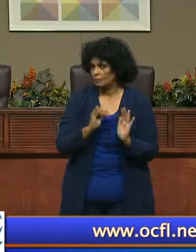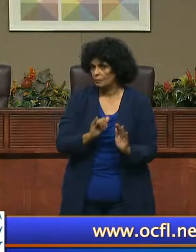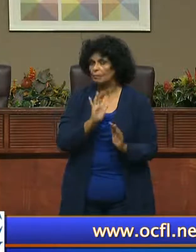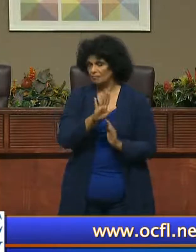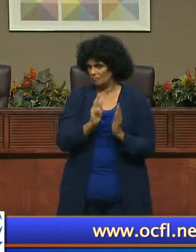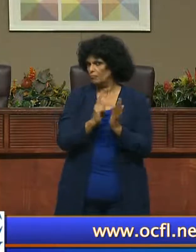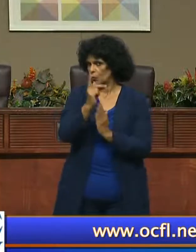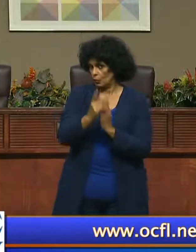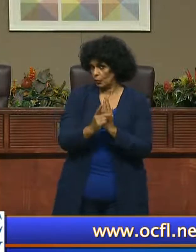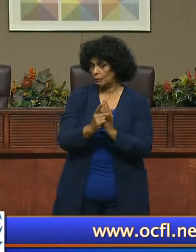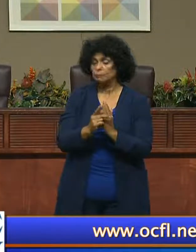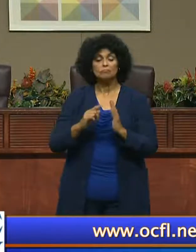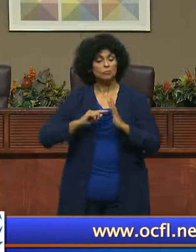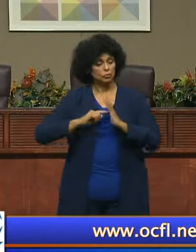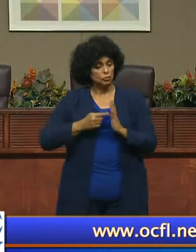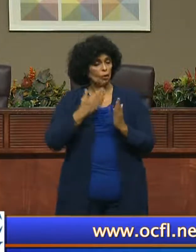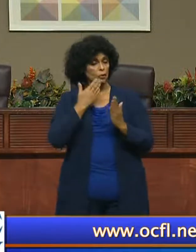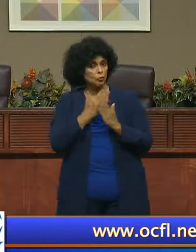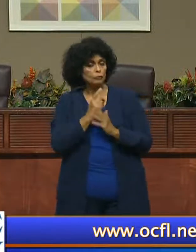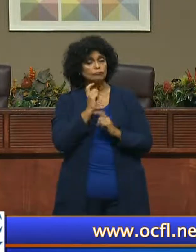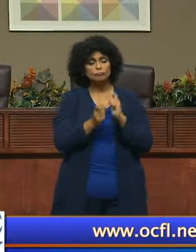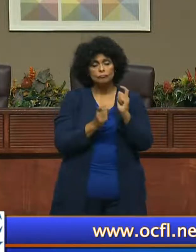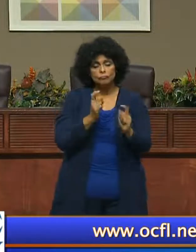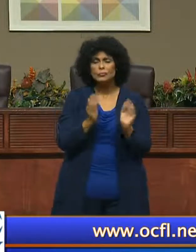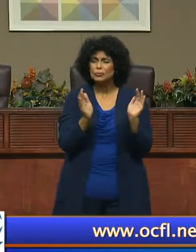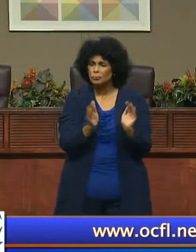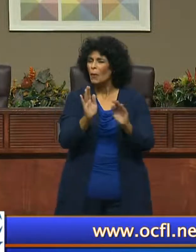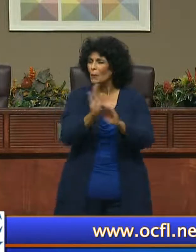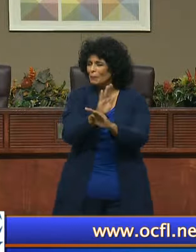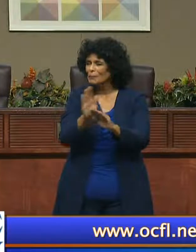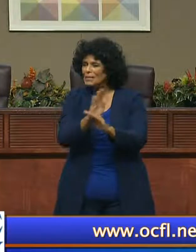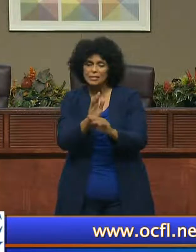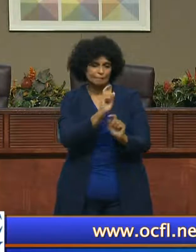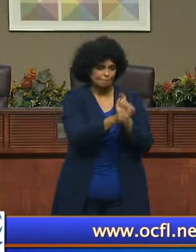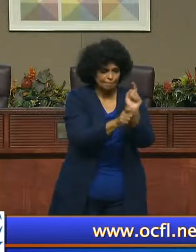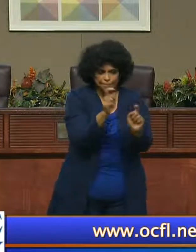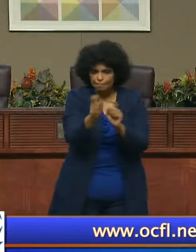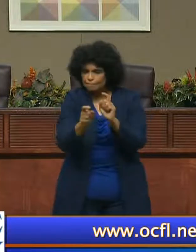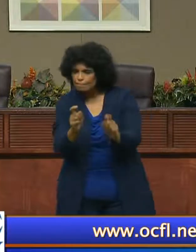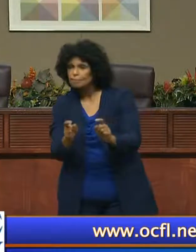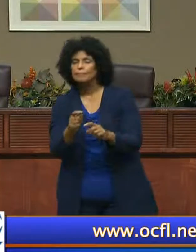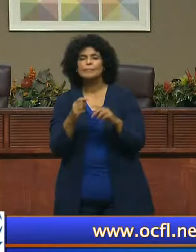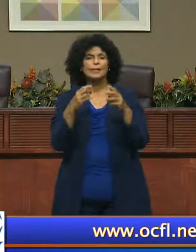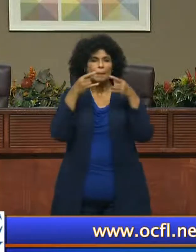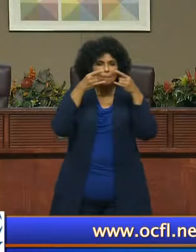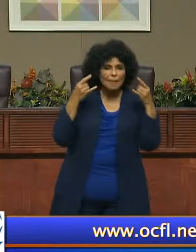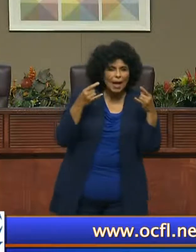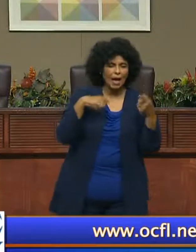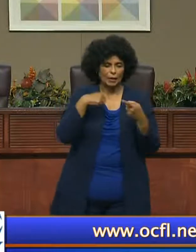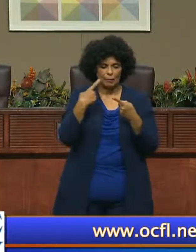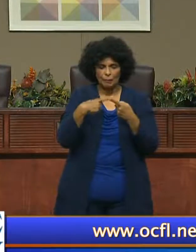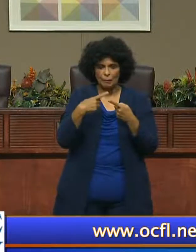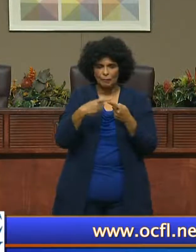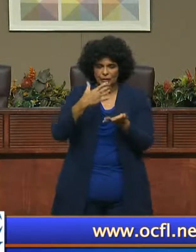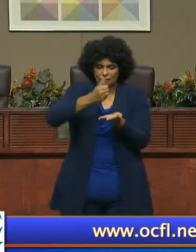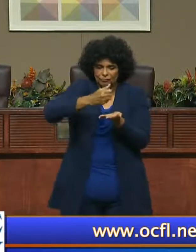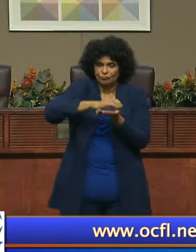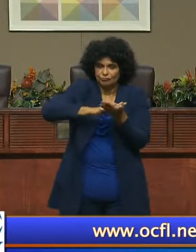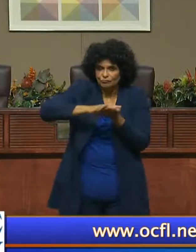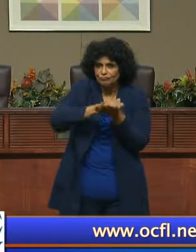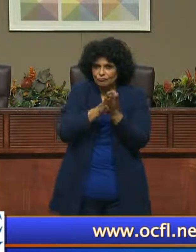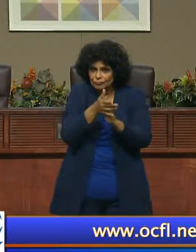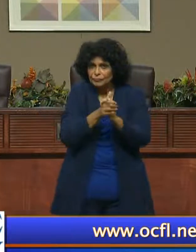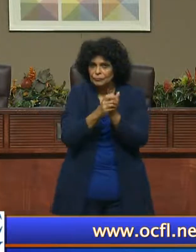we were distributing masks and hand sanitizers to our small businesses. This week we have, within the next